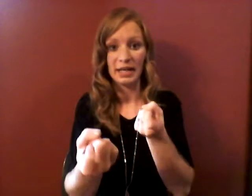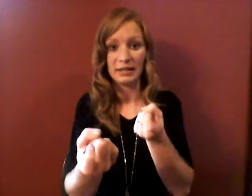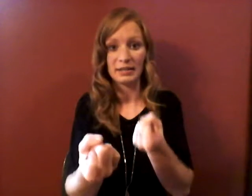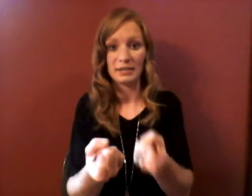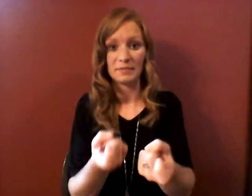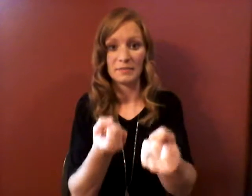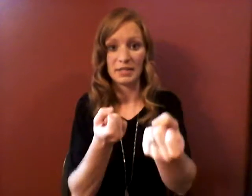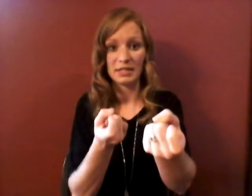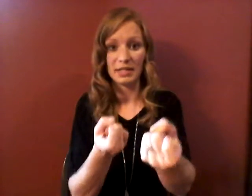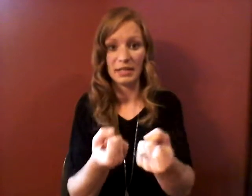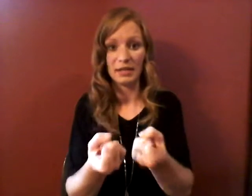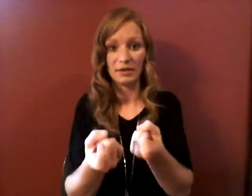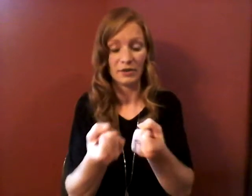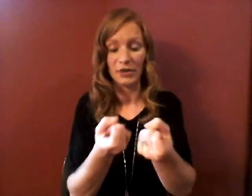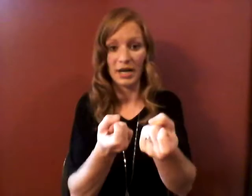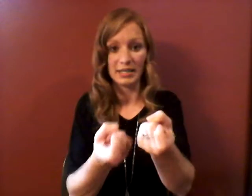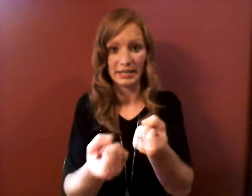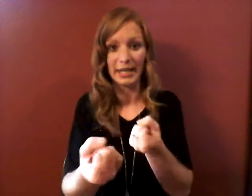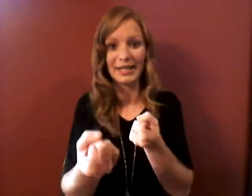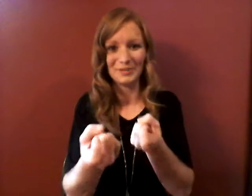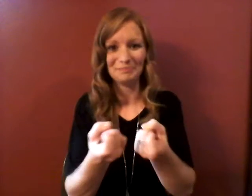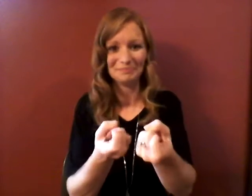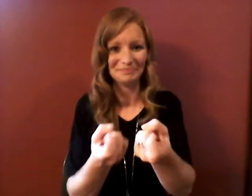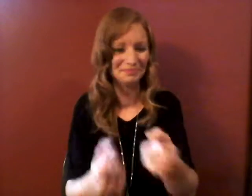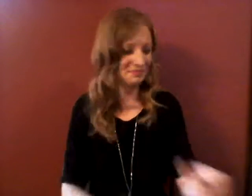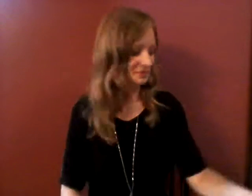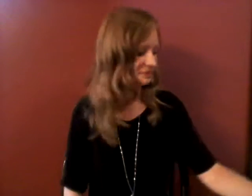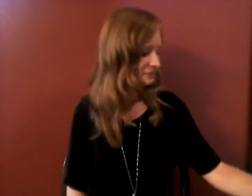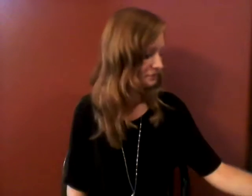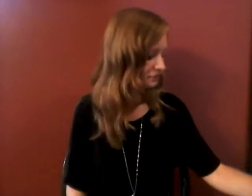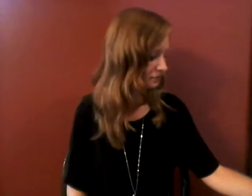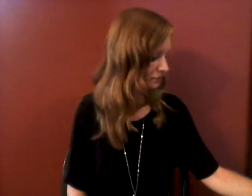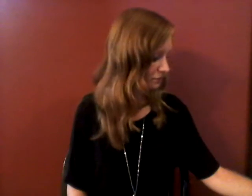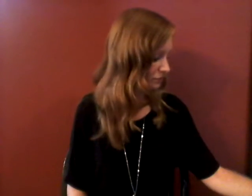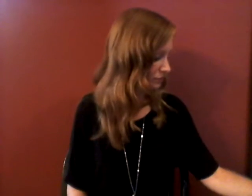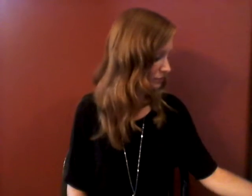skates. Ice skating.